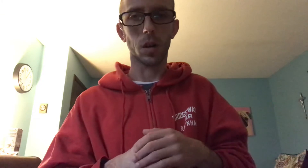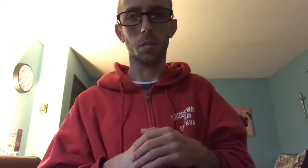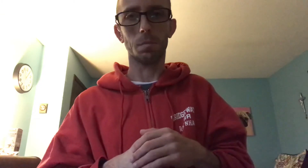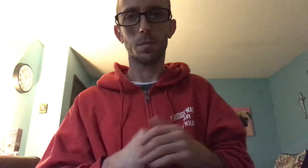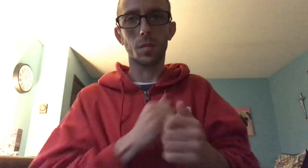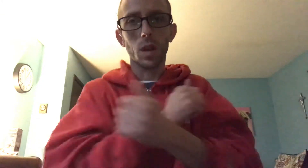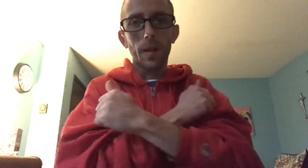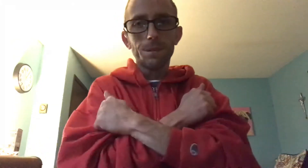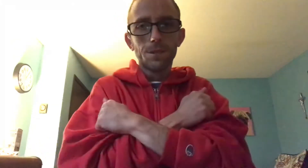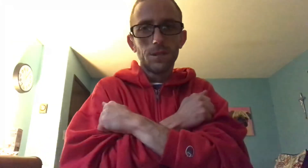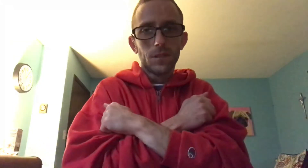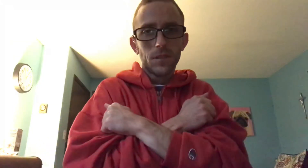love,